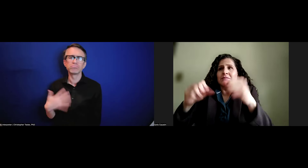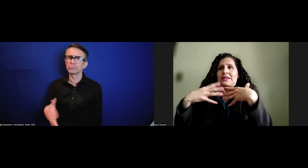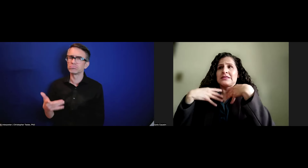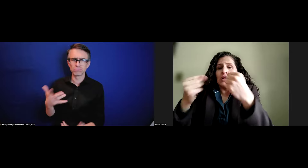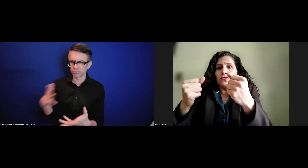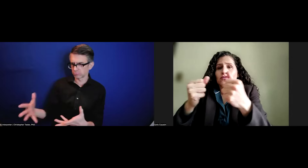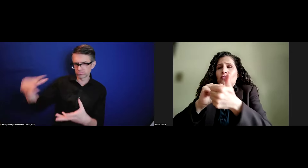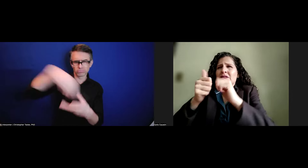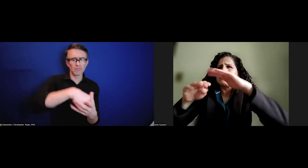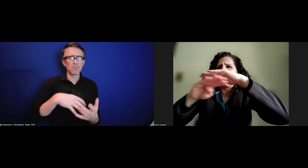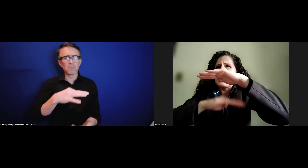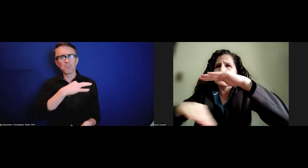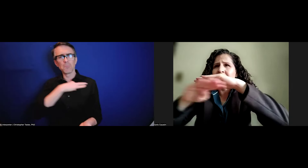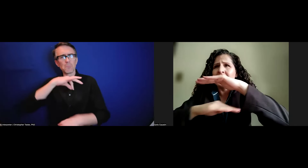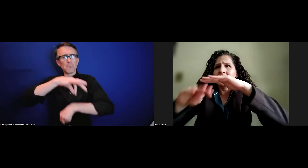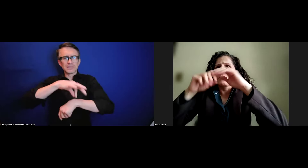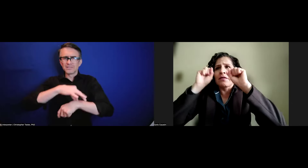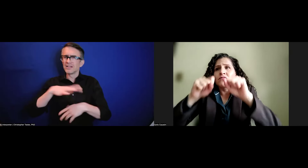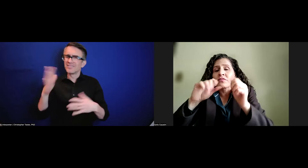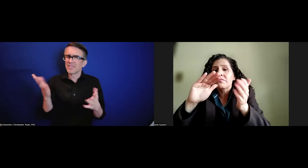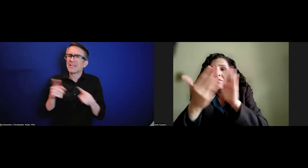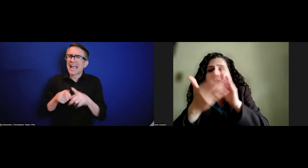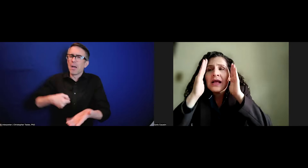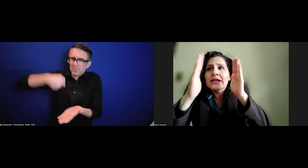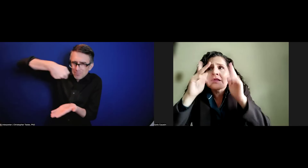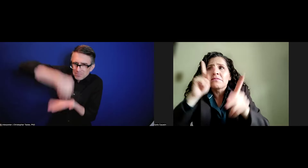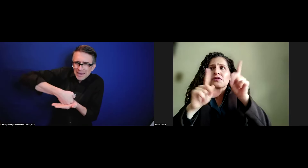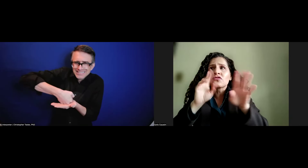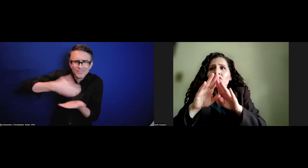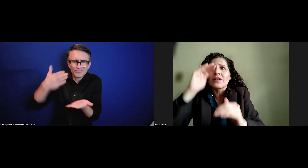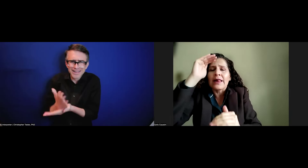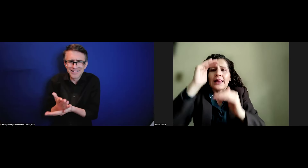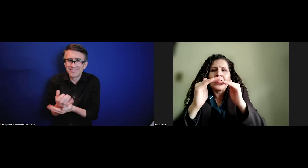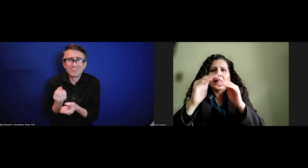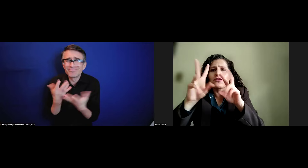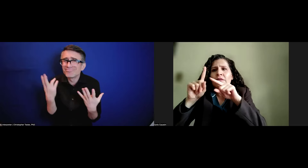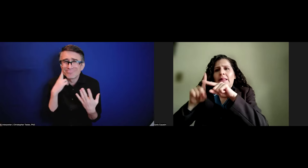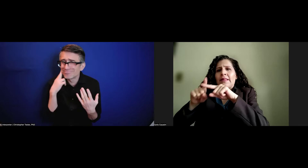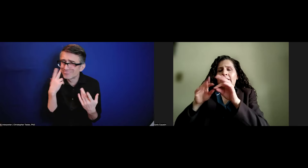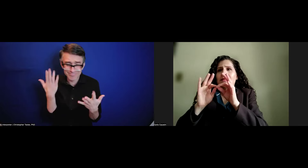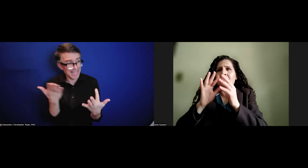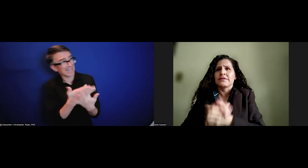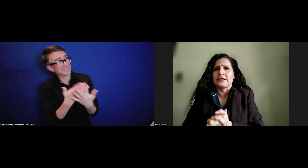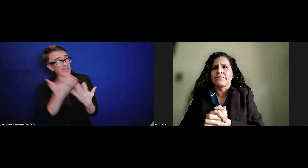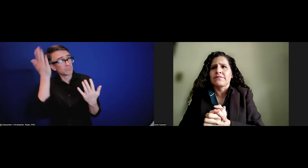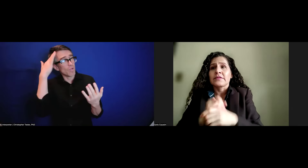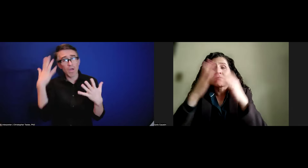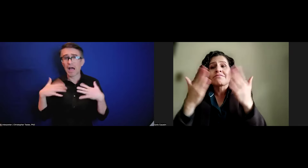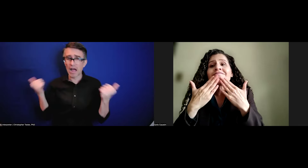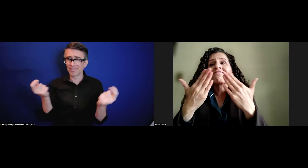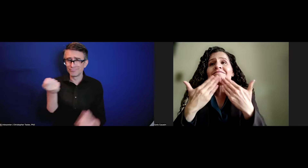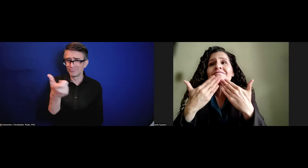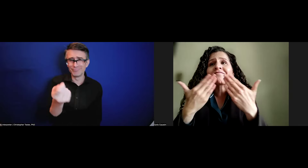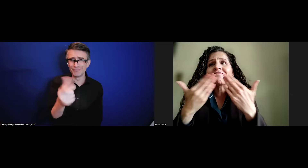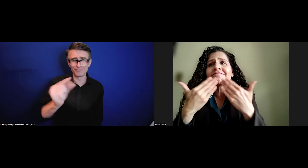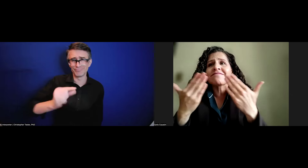that they llevar a help las us reach this personas health service for aquí what we en el need. sistema de salud, para que ellos puedan aprender la Of comunicación some kind of básica program, en lengua financing